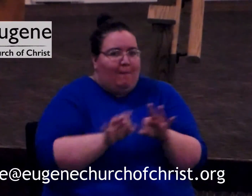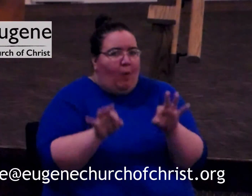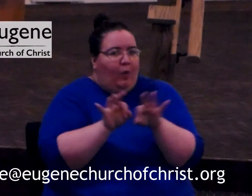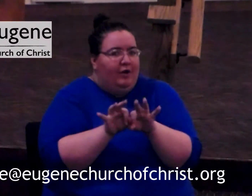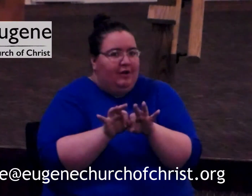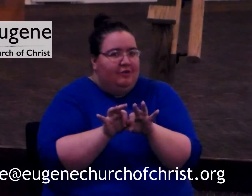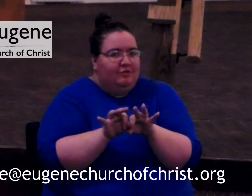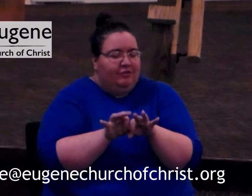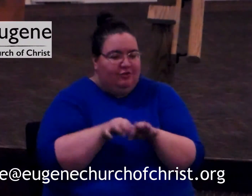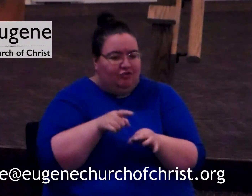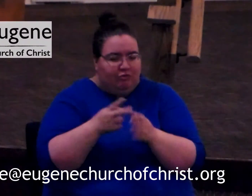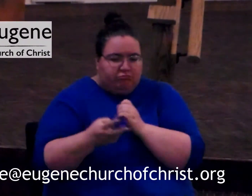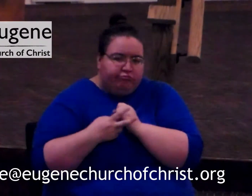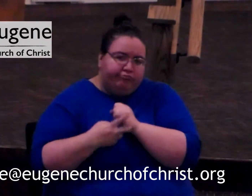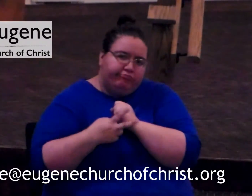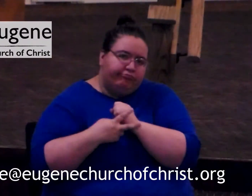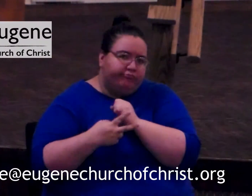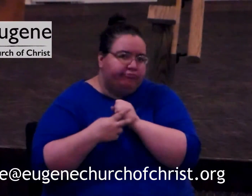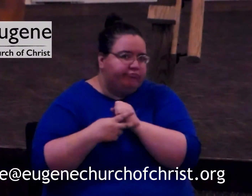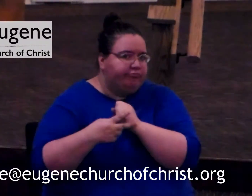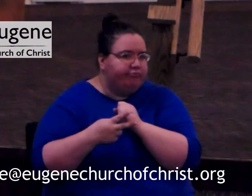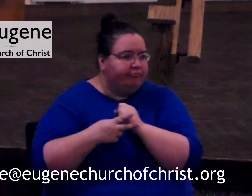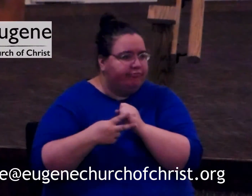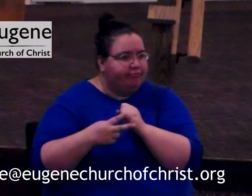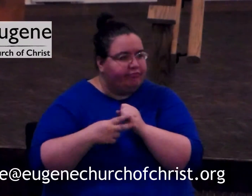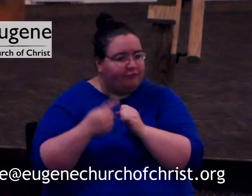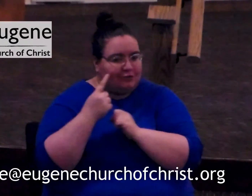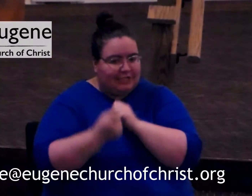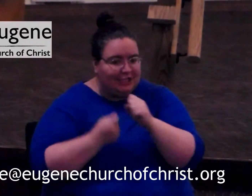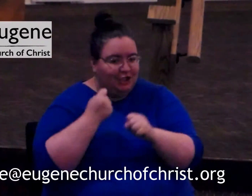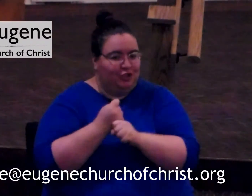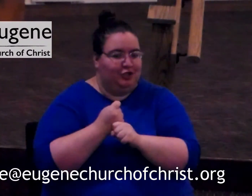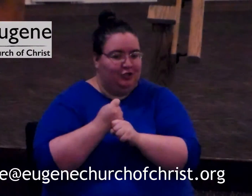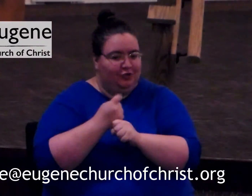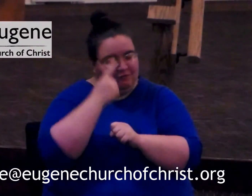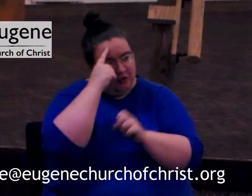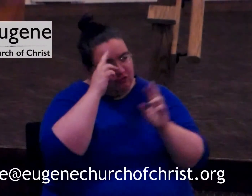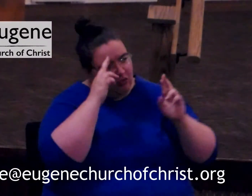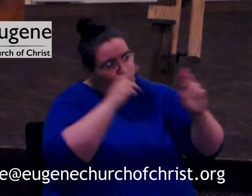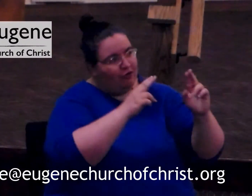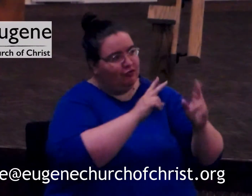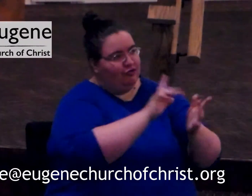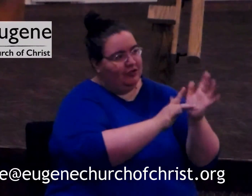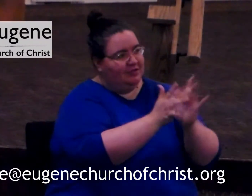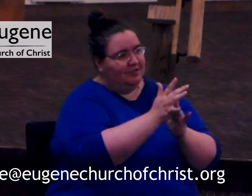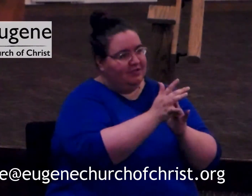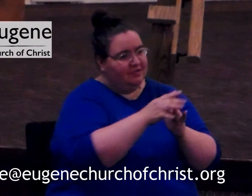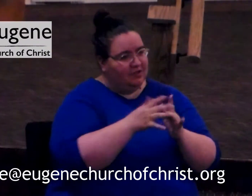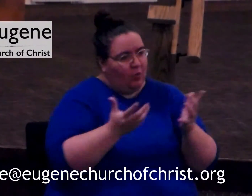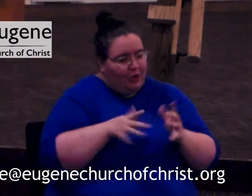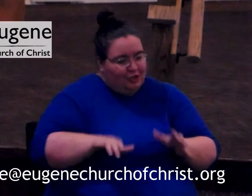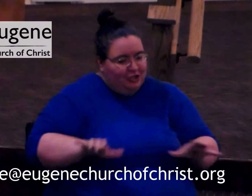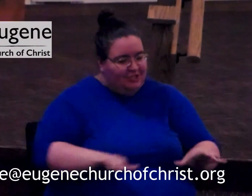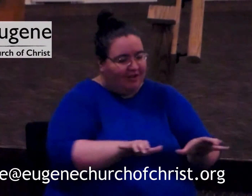salary to honor Jesus, does something that we still talk about 2,000 years later.